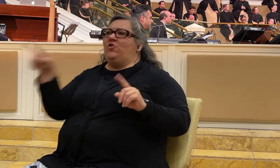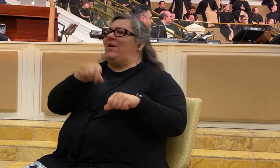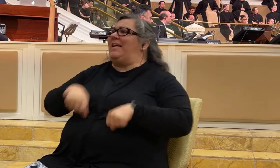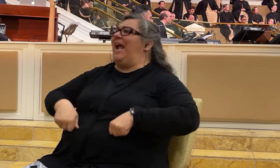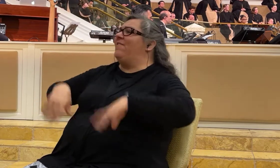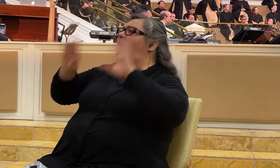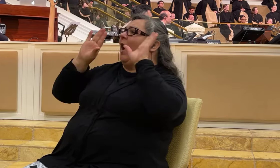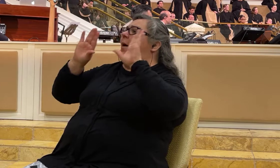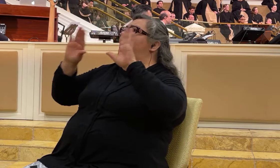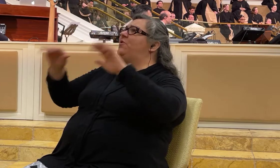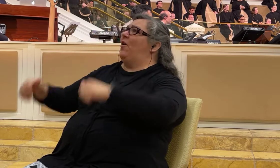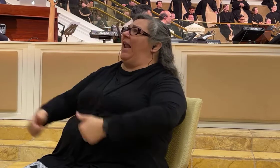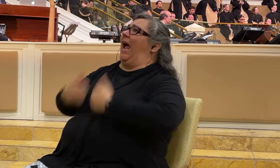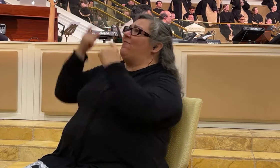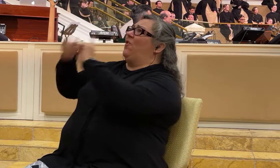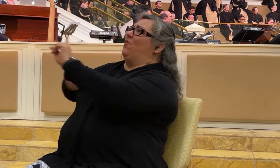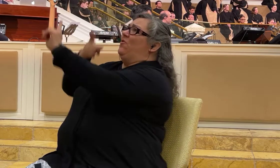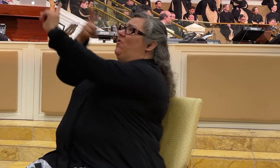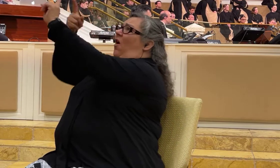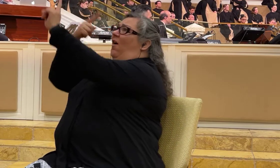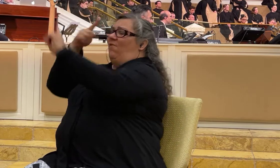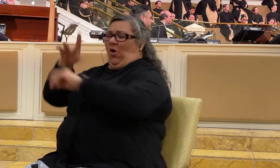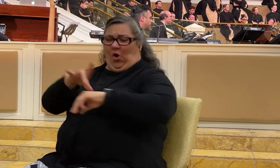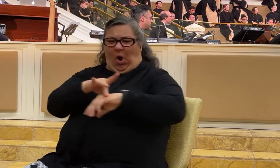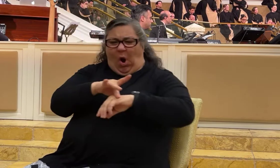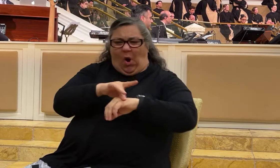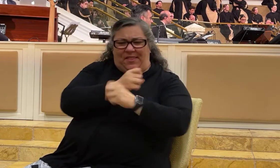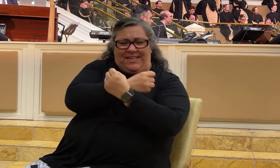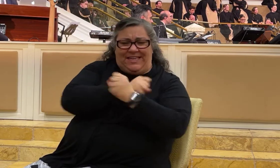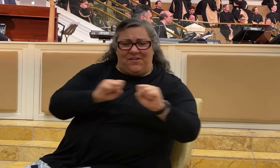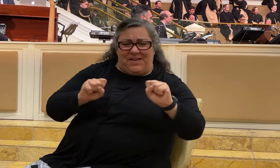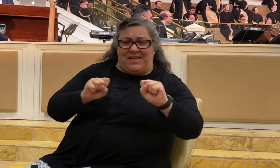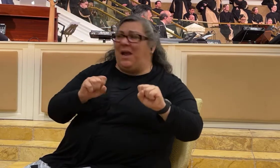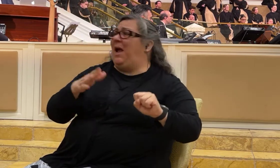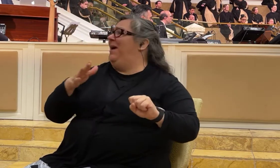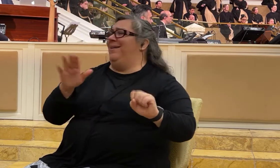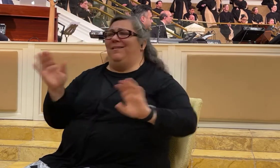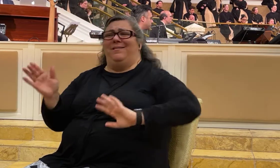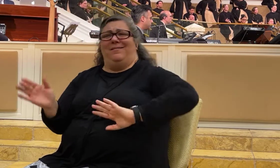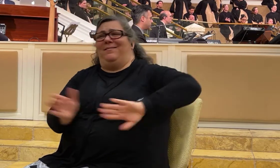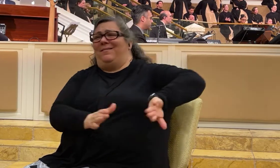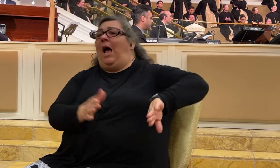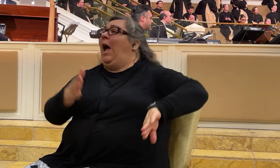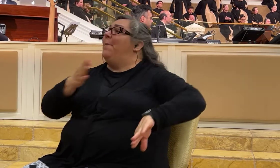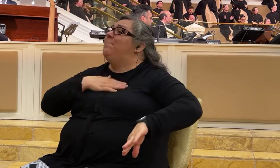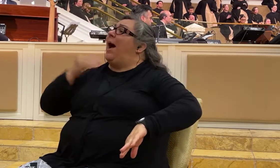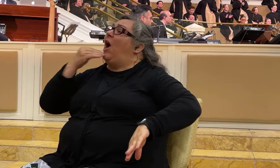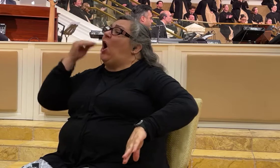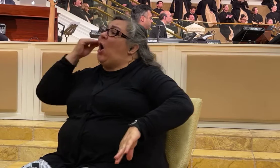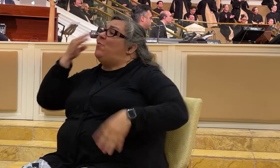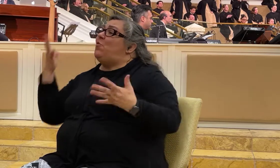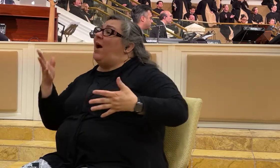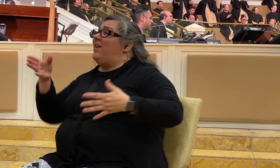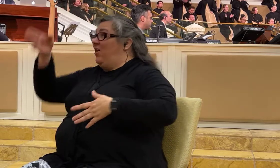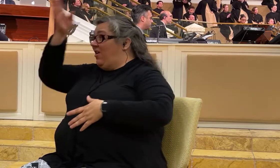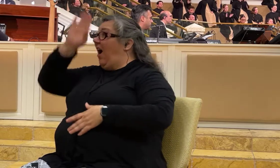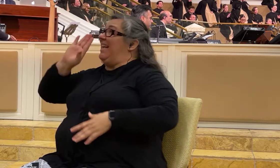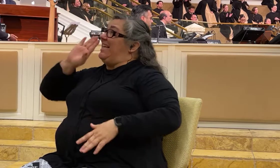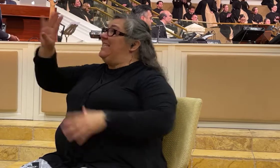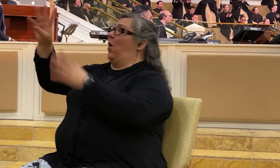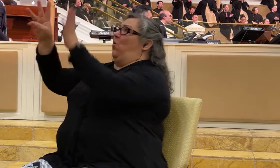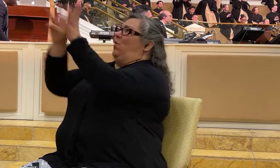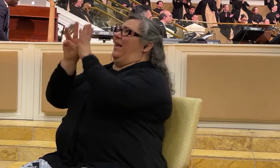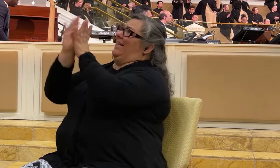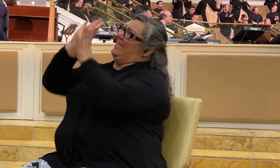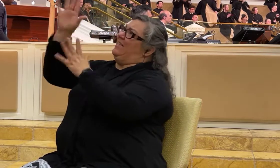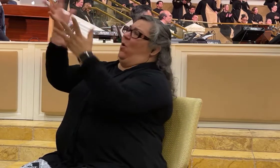of destiny for a life of earth security. And my home is going to be a thing called God's will. So that you can put